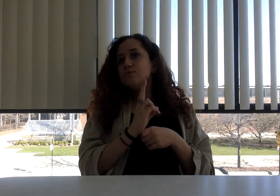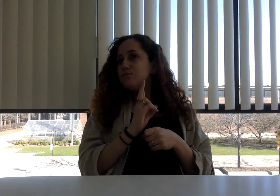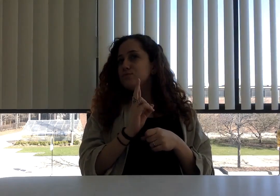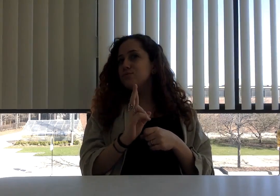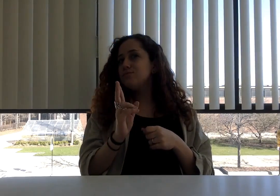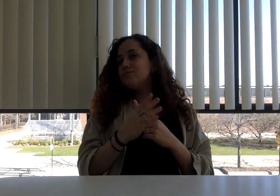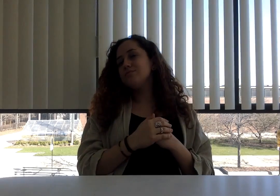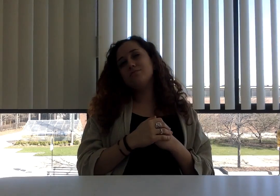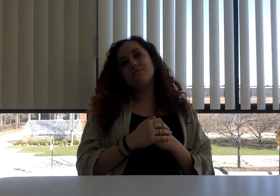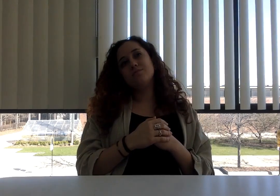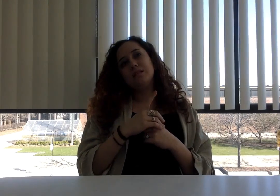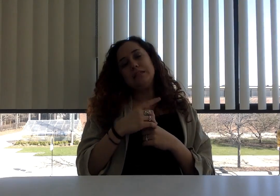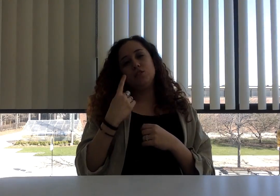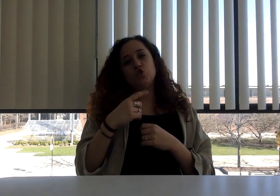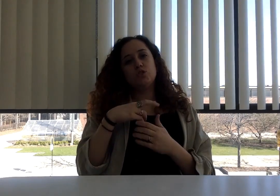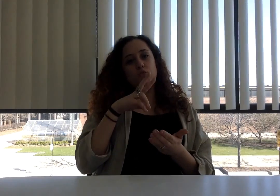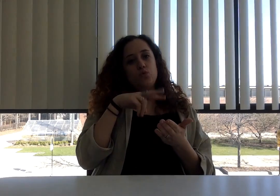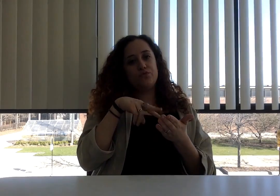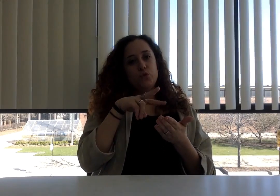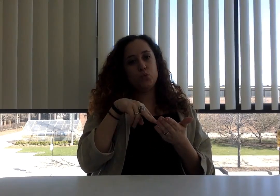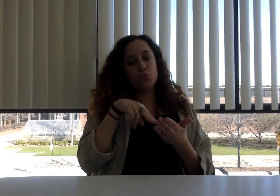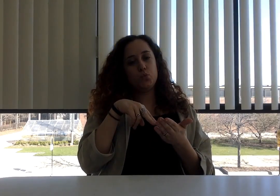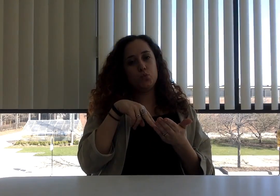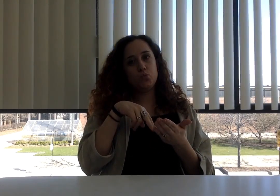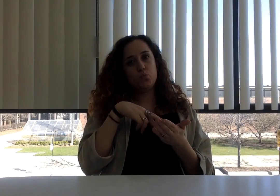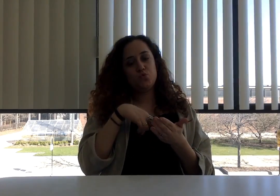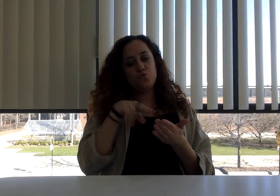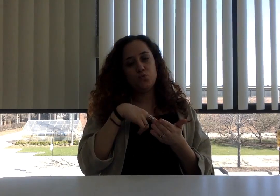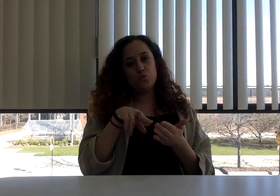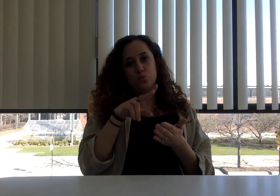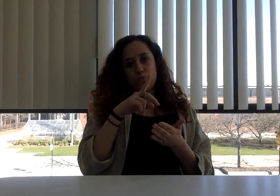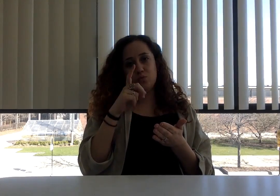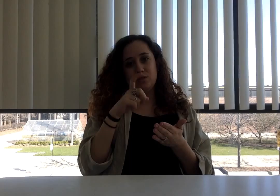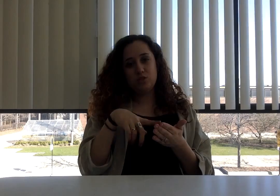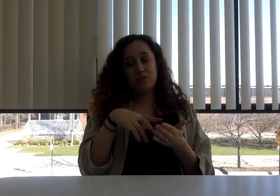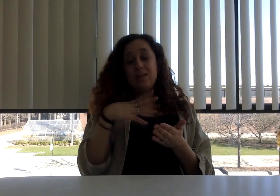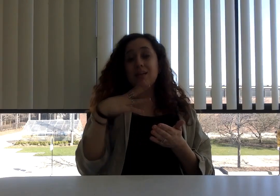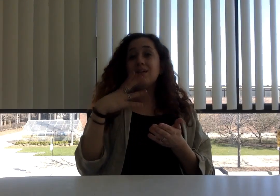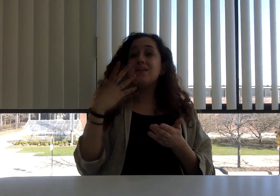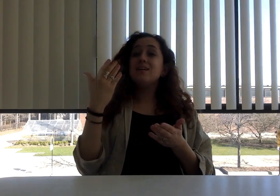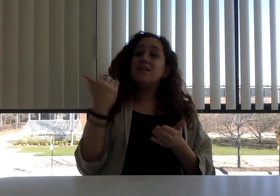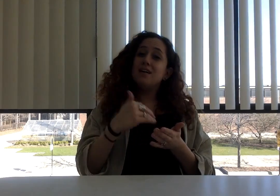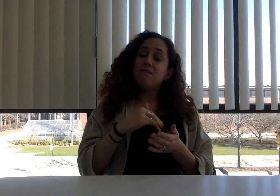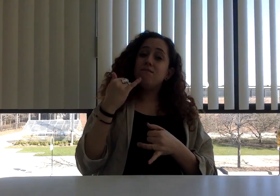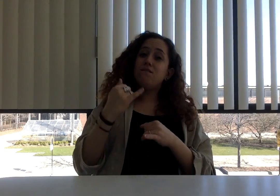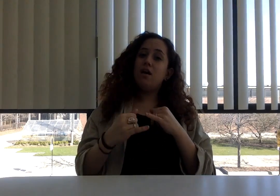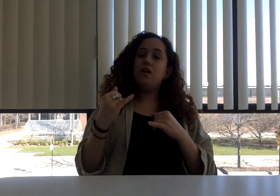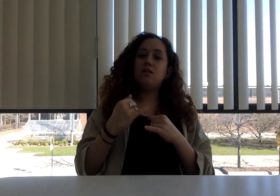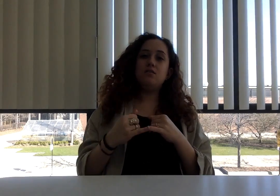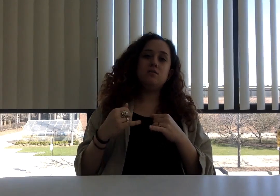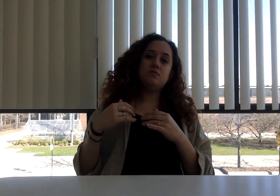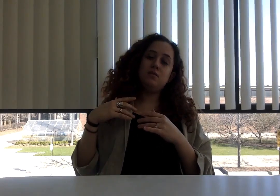So this is just a review question. Again, finals are a long way off. We have many chapters to cover, including a lot of work